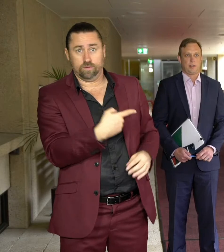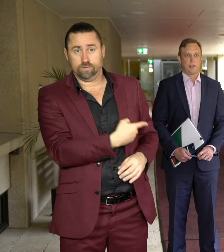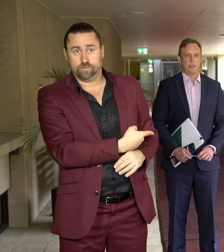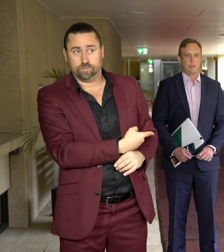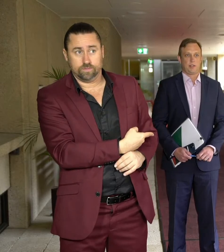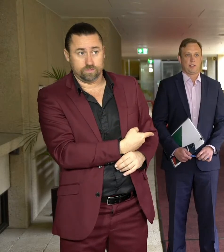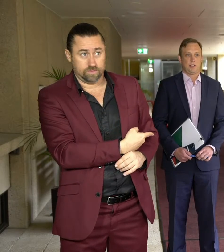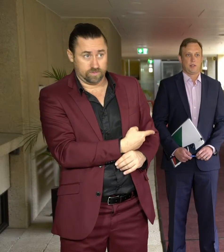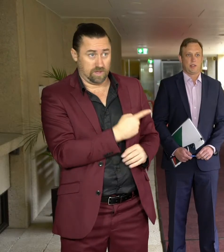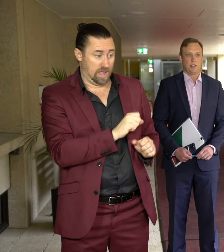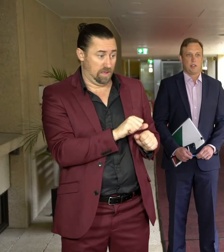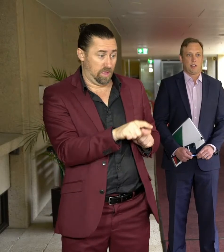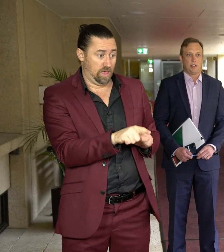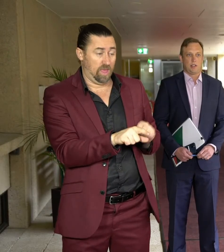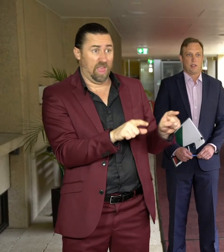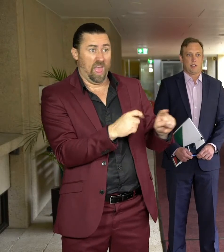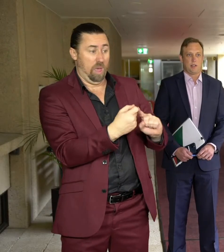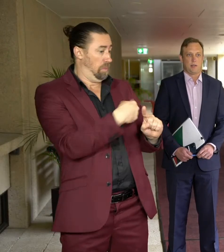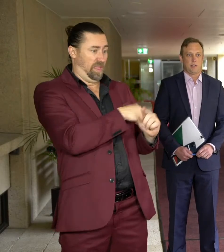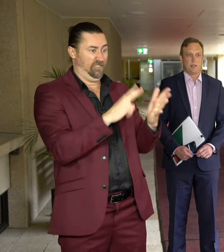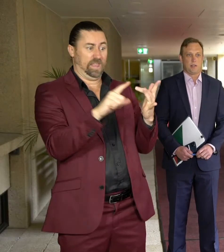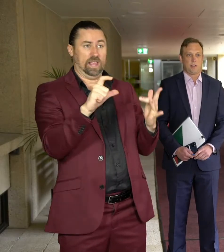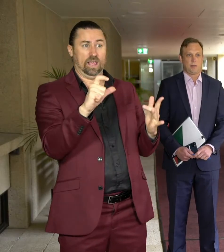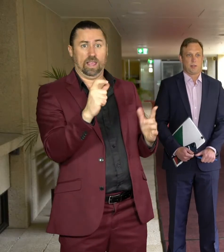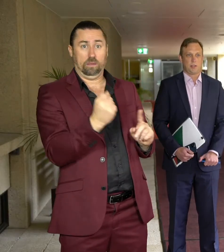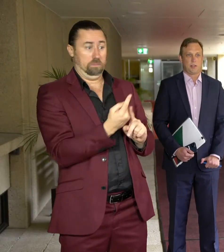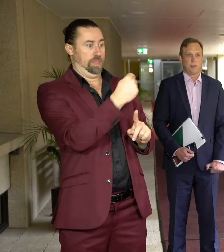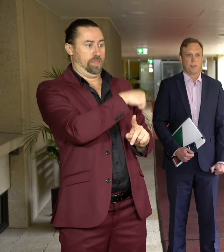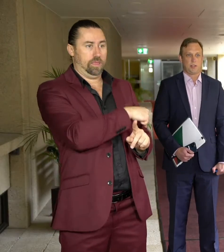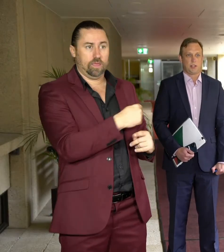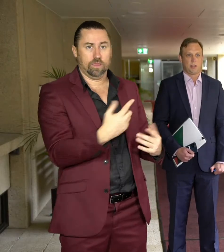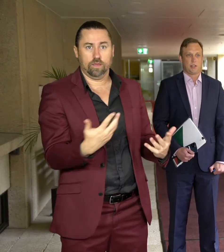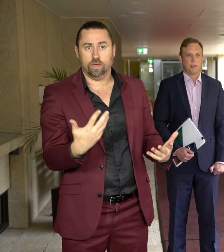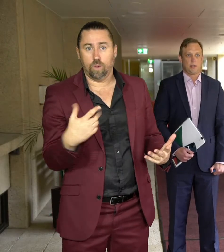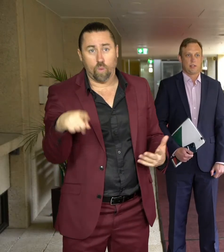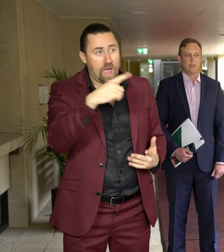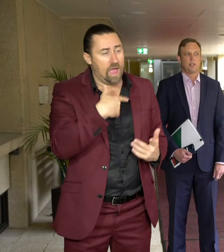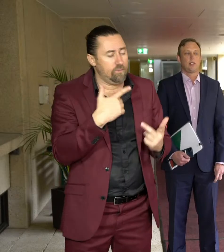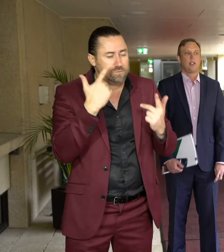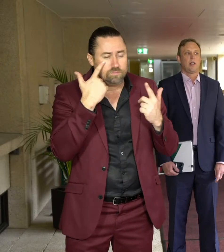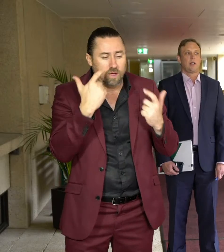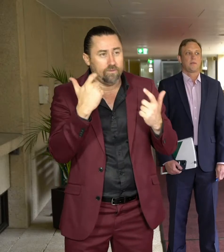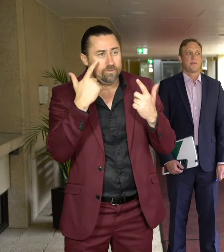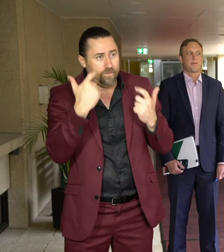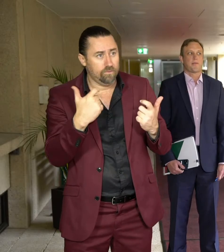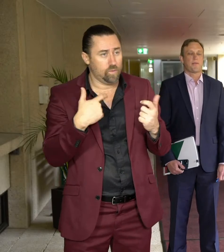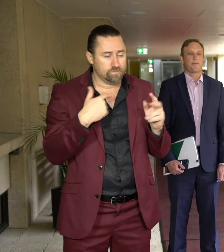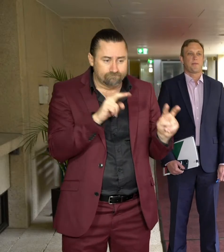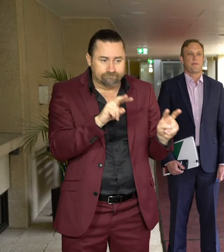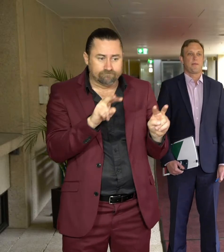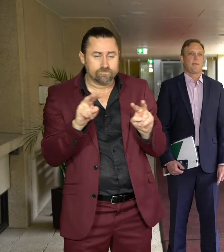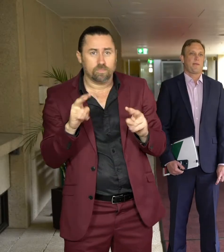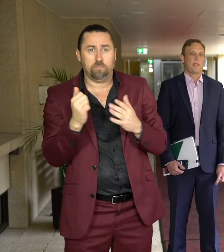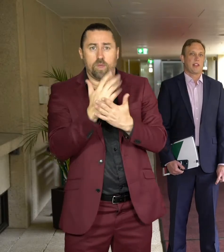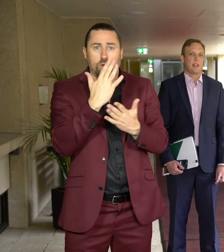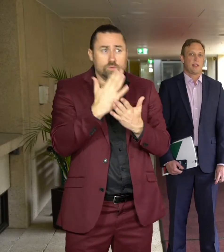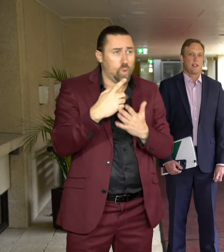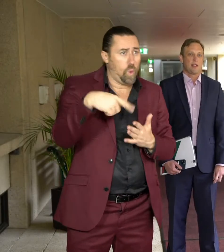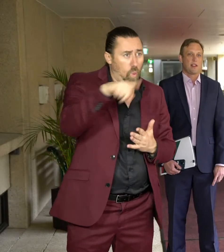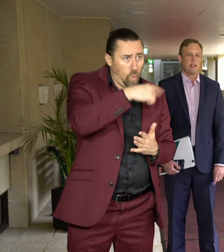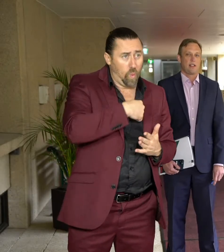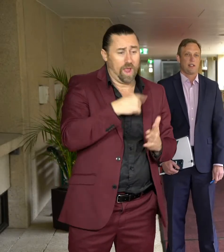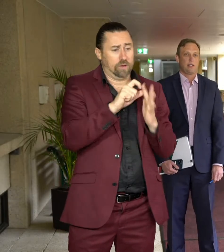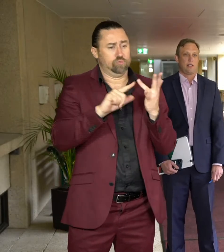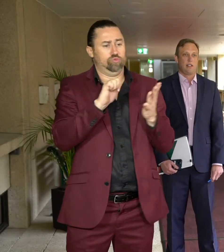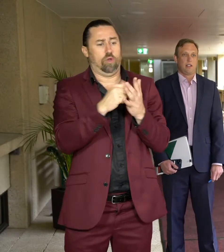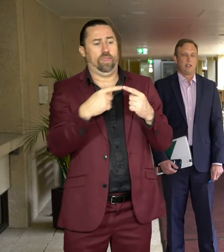is now transmitted to Victoria. We need to be cautious and we need to ensure that we are doing the right thing by